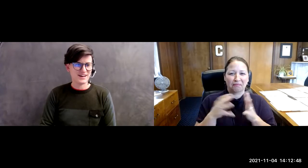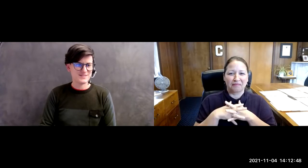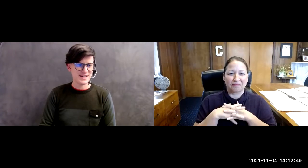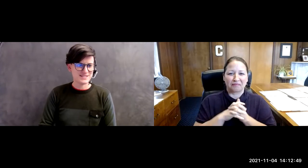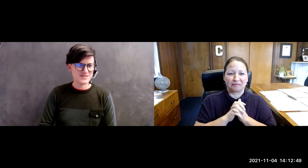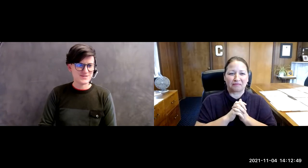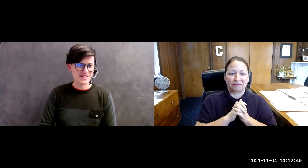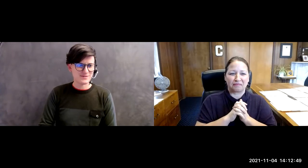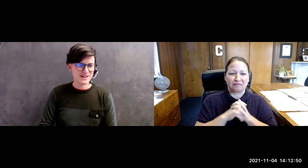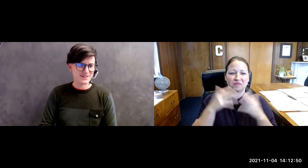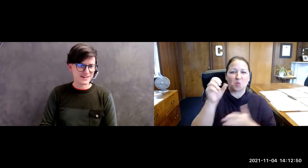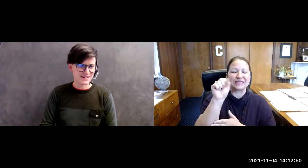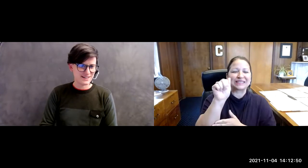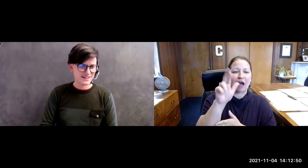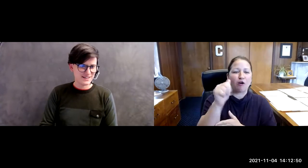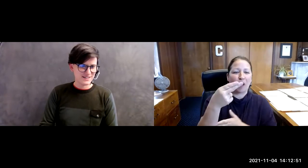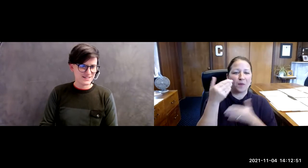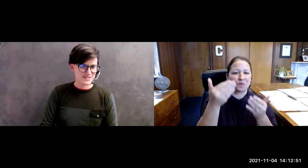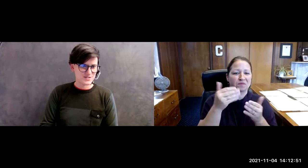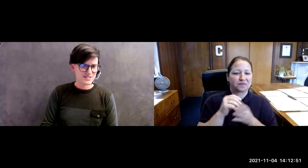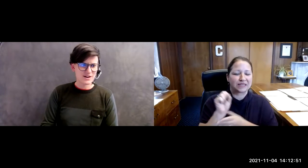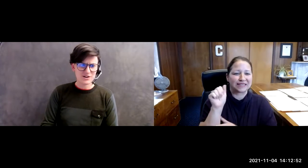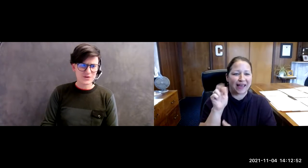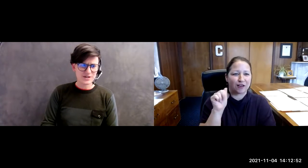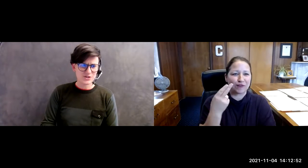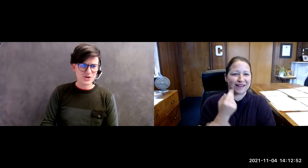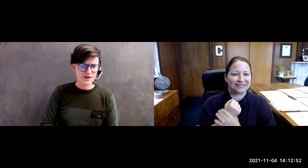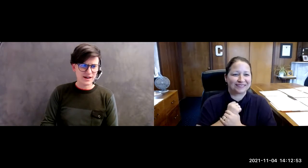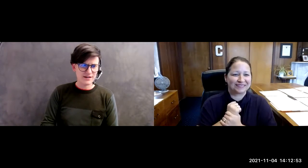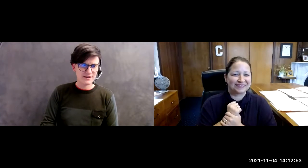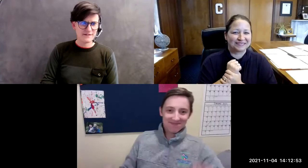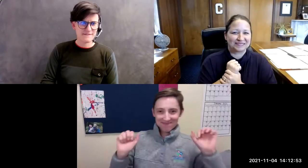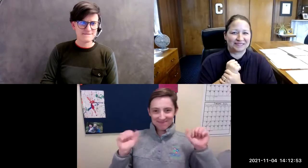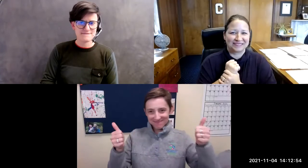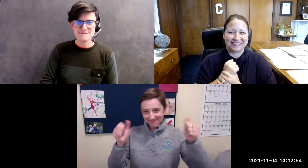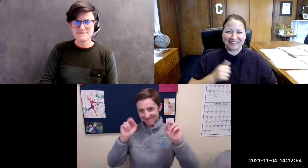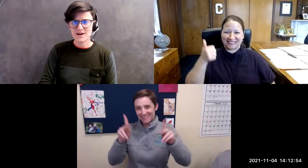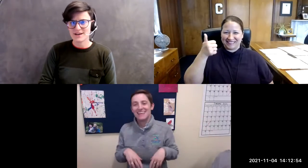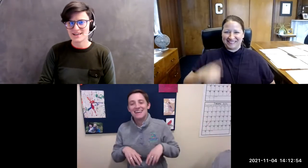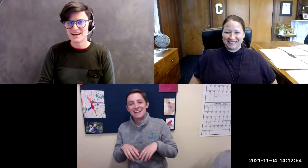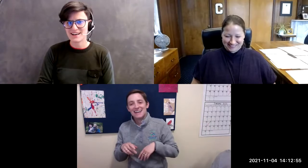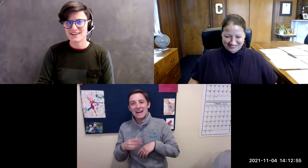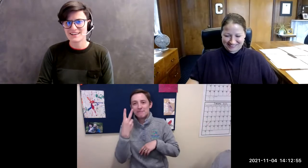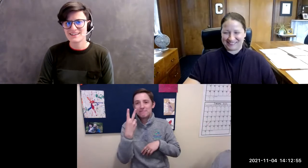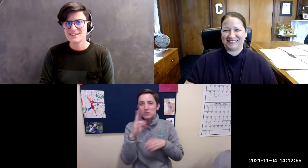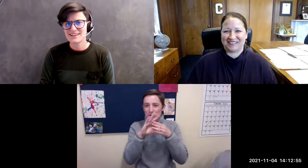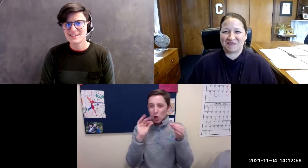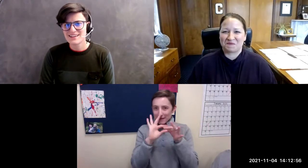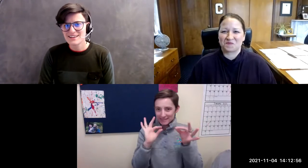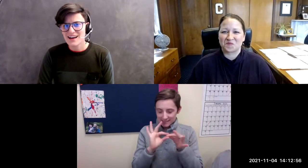Okay, we had 2 and now we have none. Sarah, if you wanted to go ahead. Okay, hi.